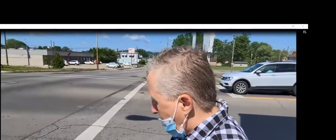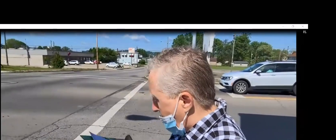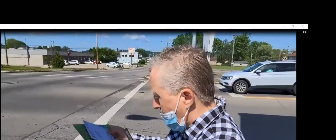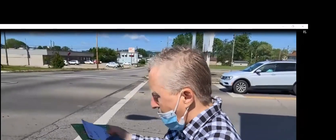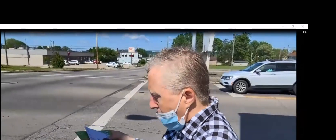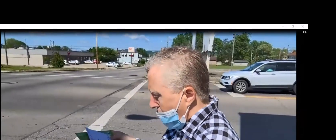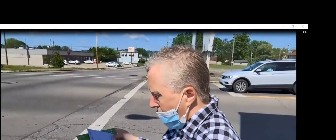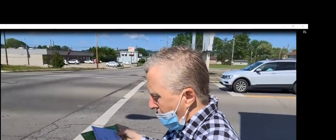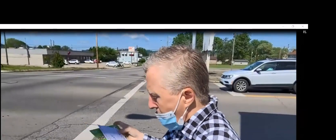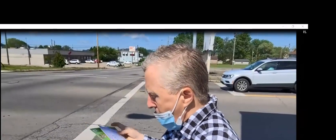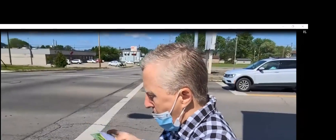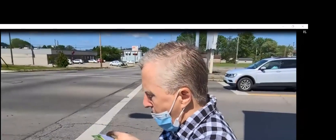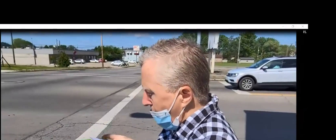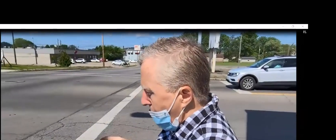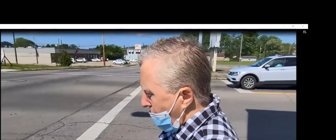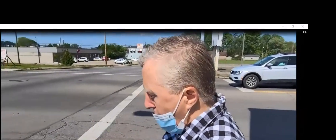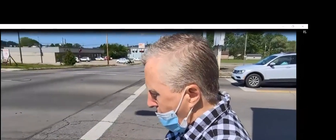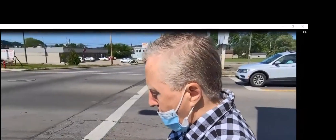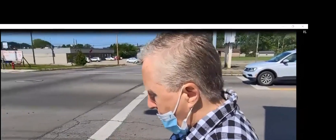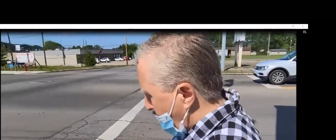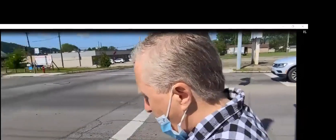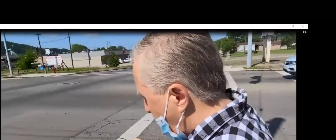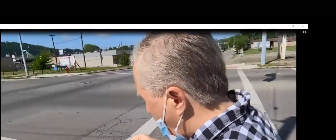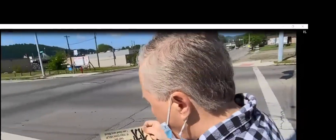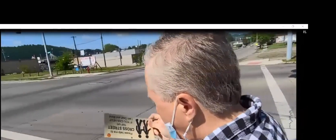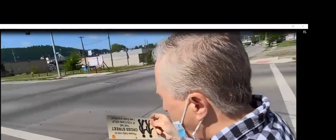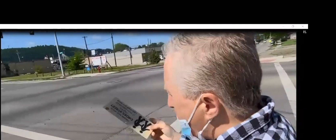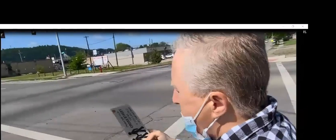signal, I can use